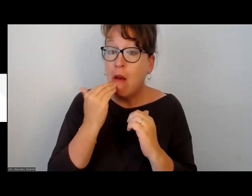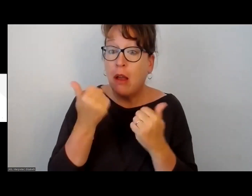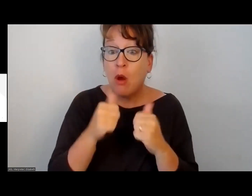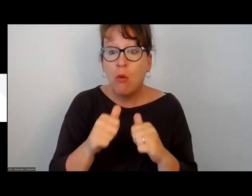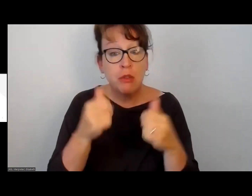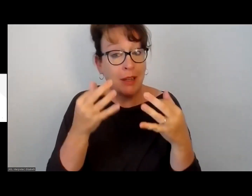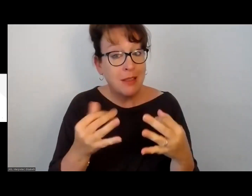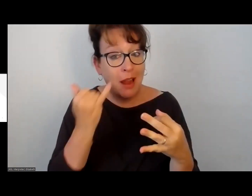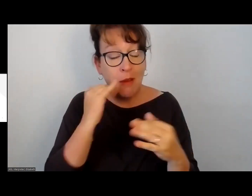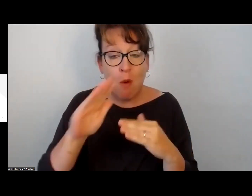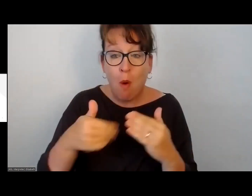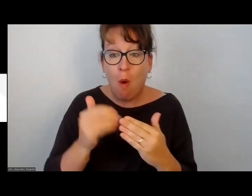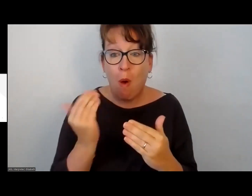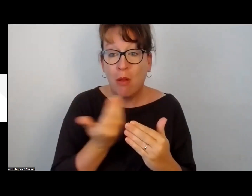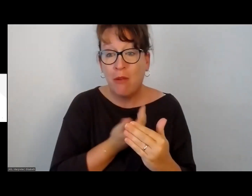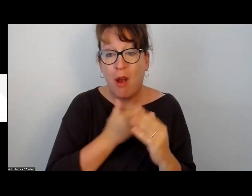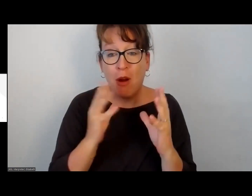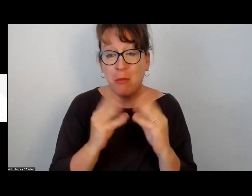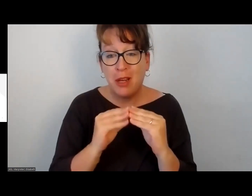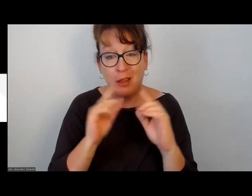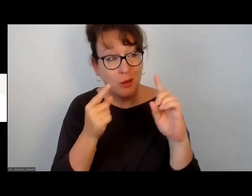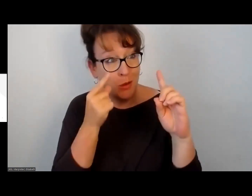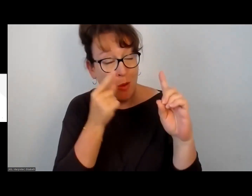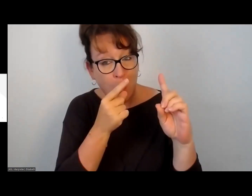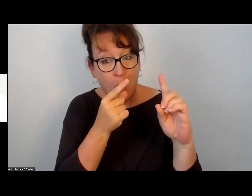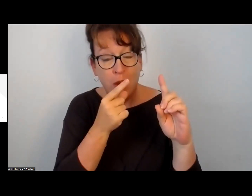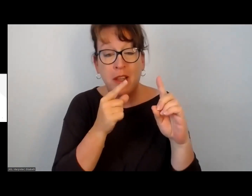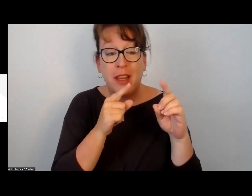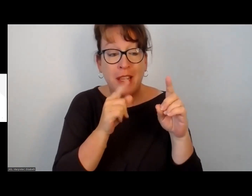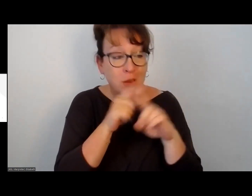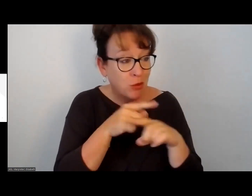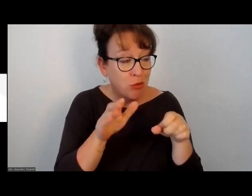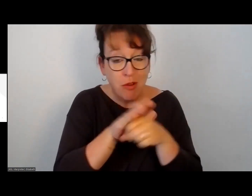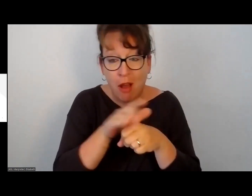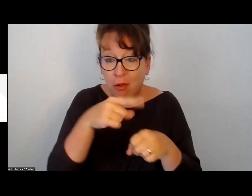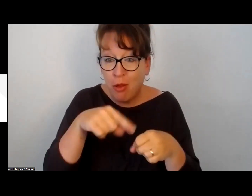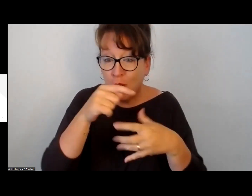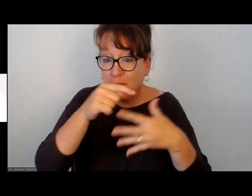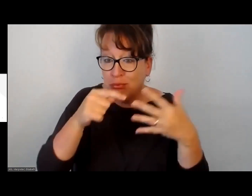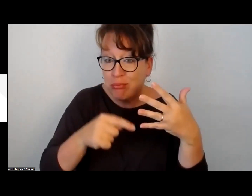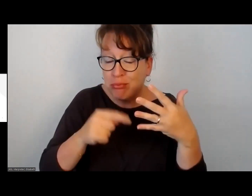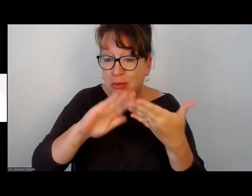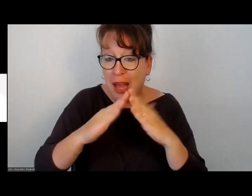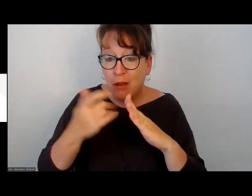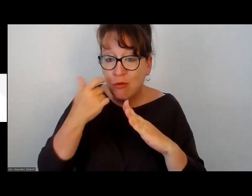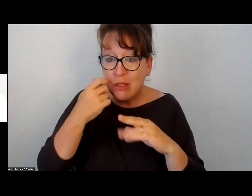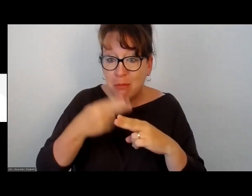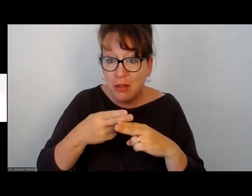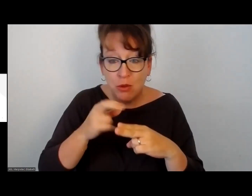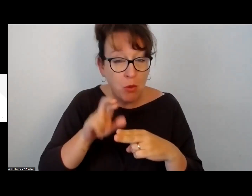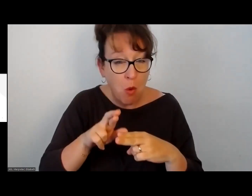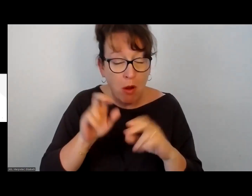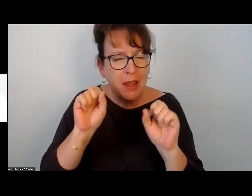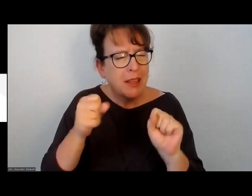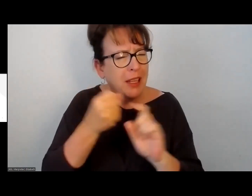move to try to cover those geographies that you just laid out? Or, yeah, can you just say